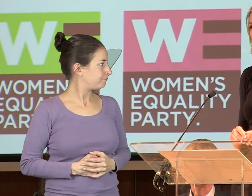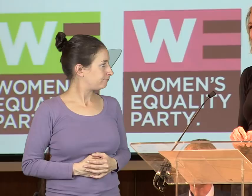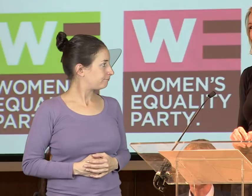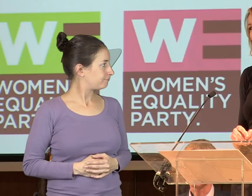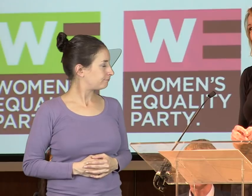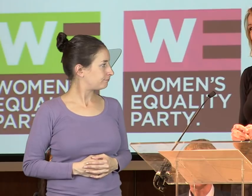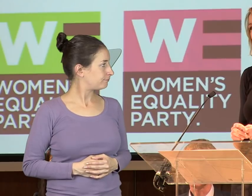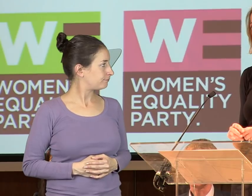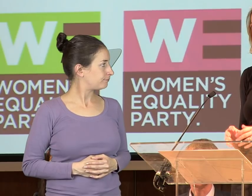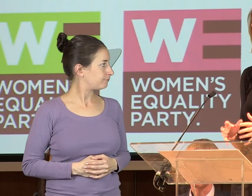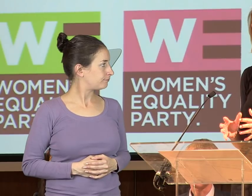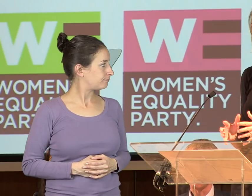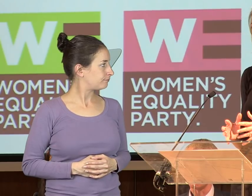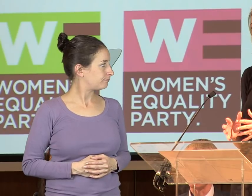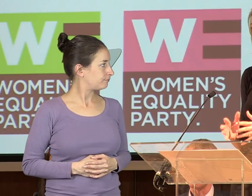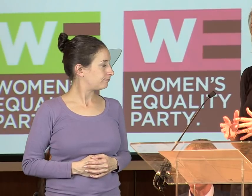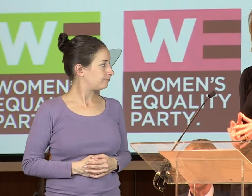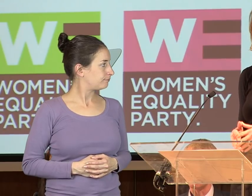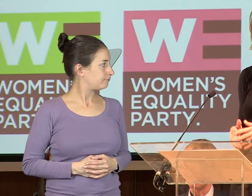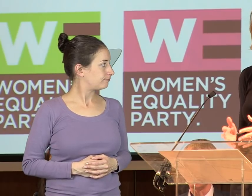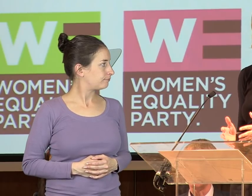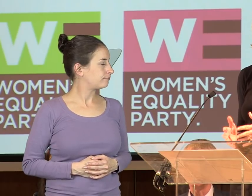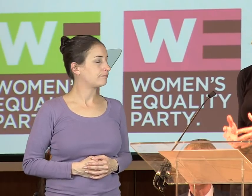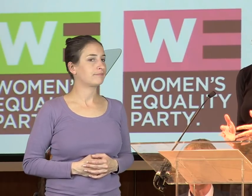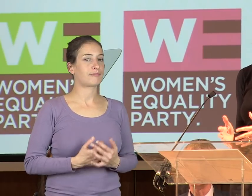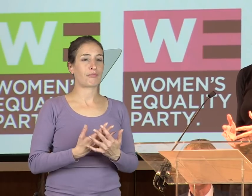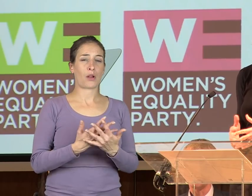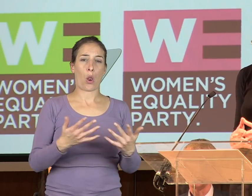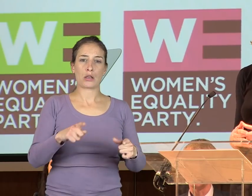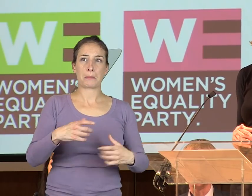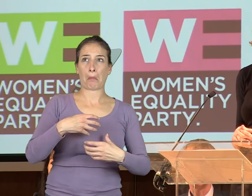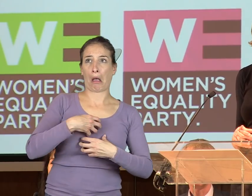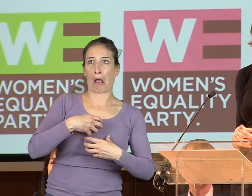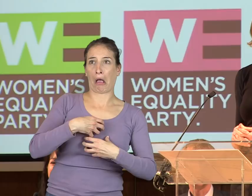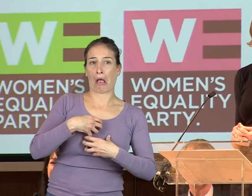This will not, as the scaremongers suggest, permit mediocrity.